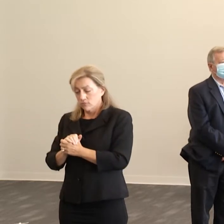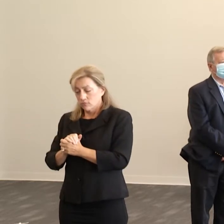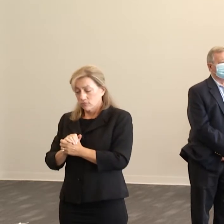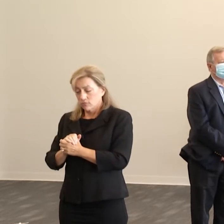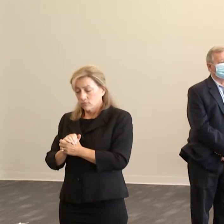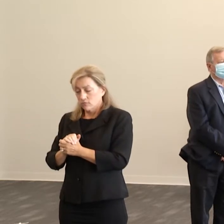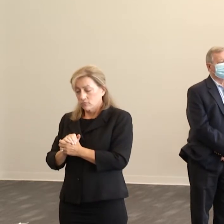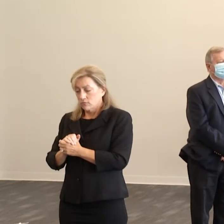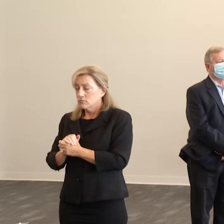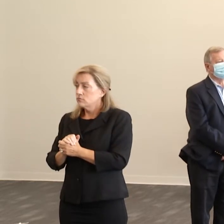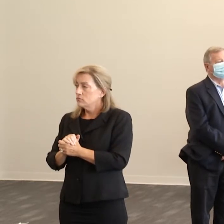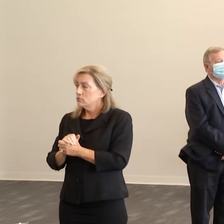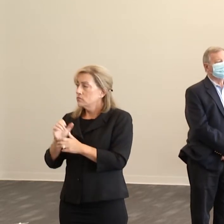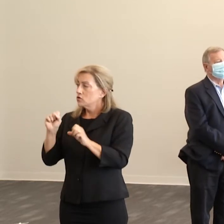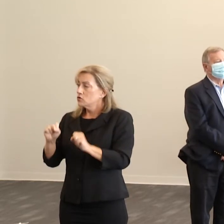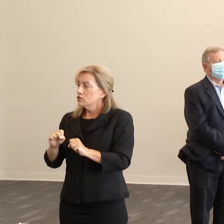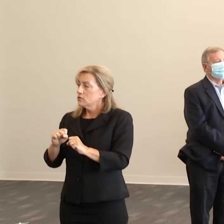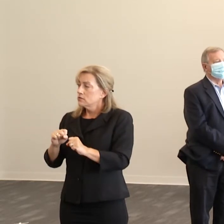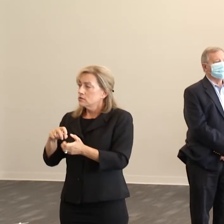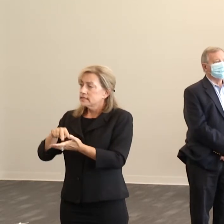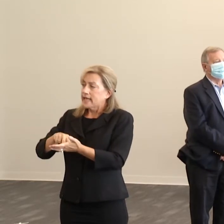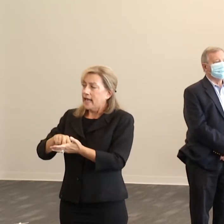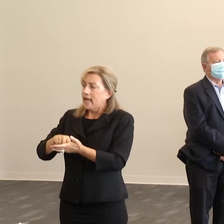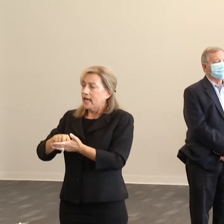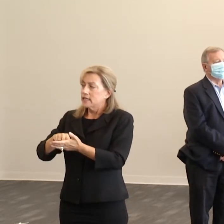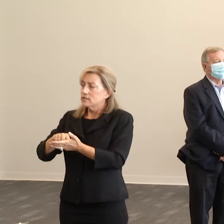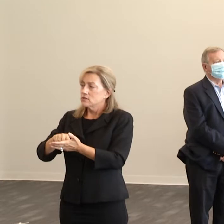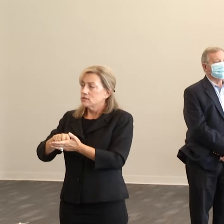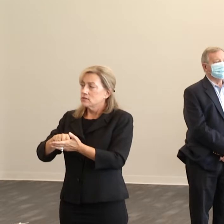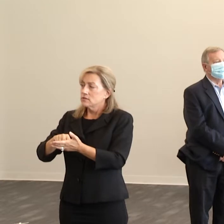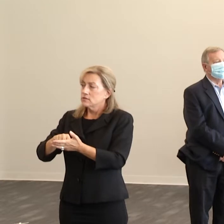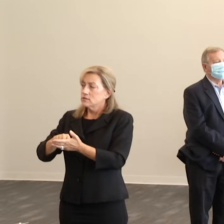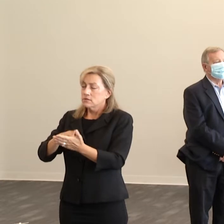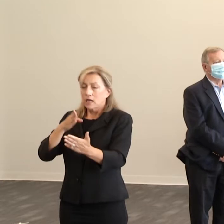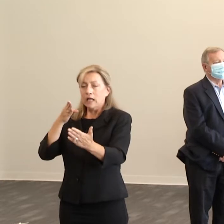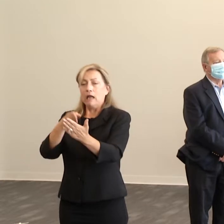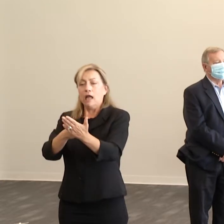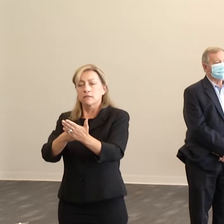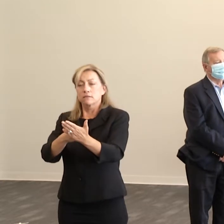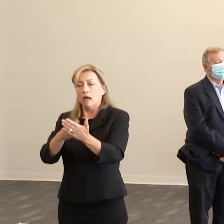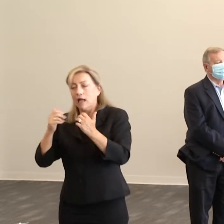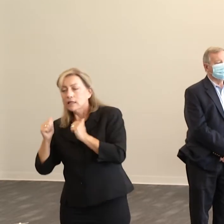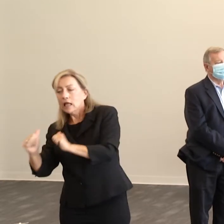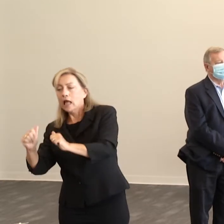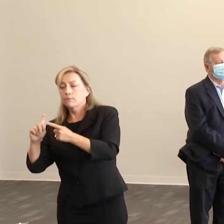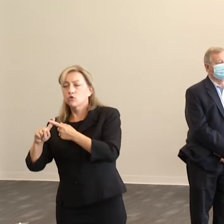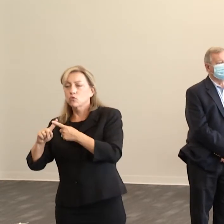on the horizon and attempt to block